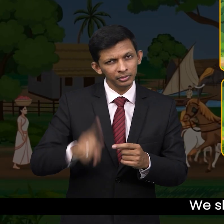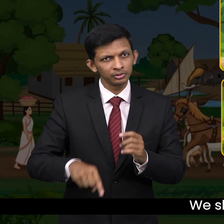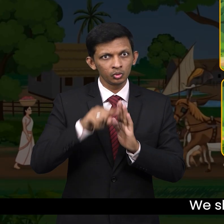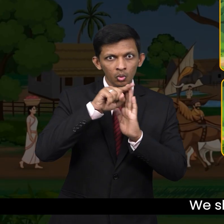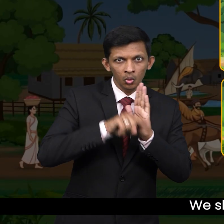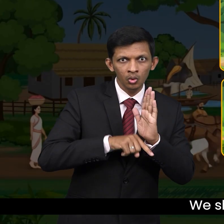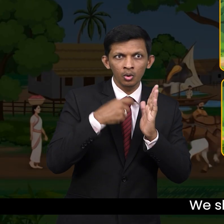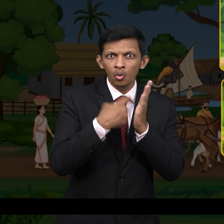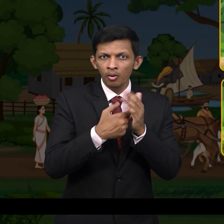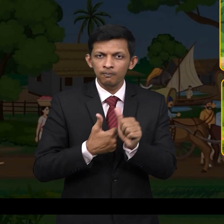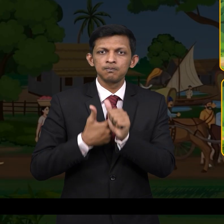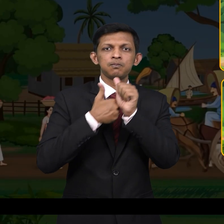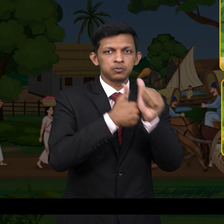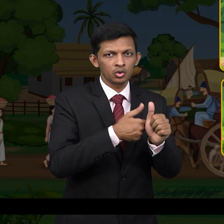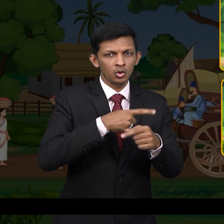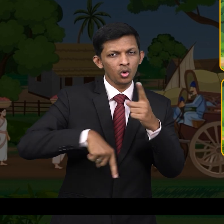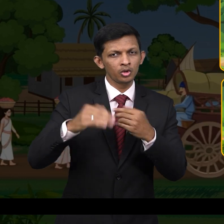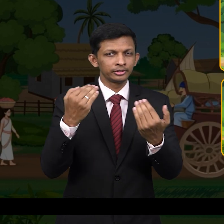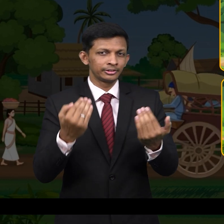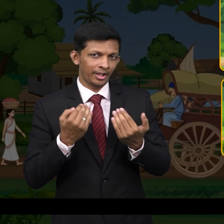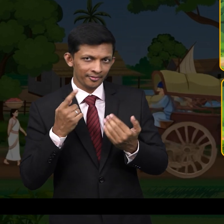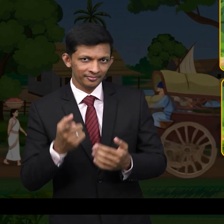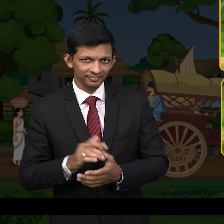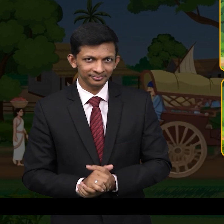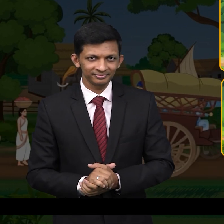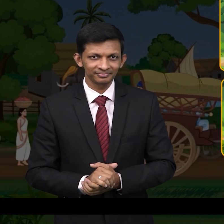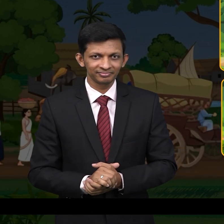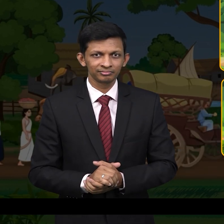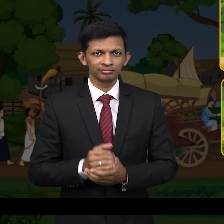We should always travel safely.